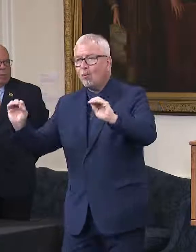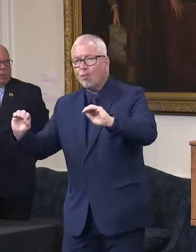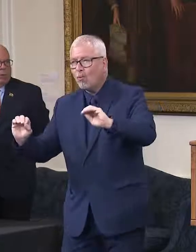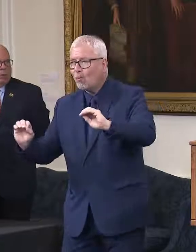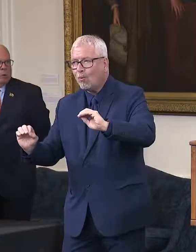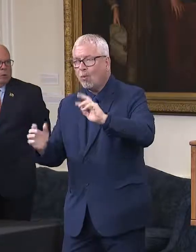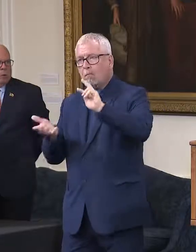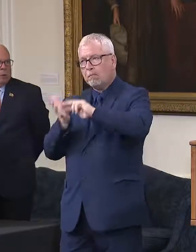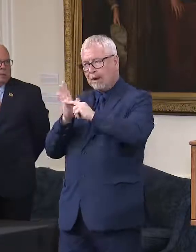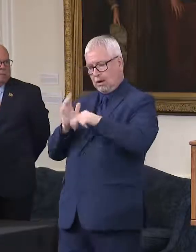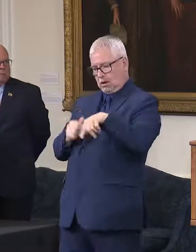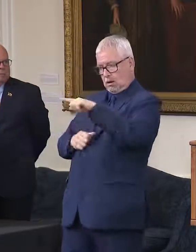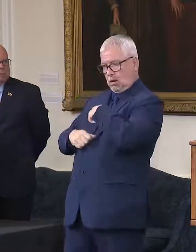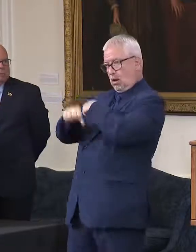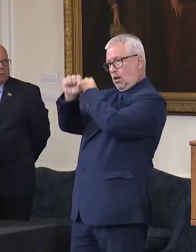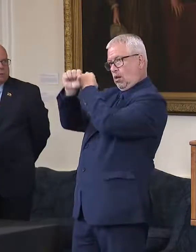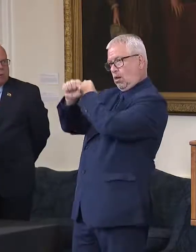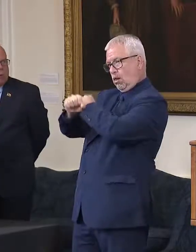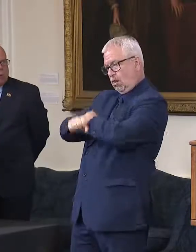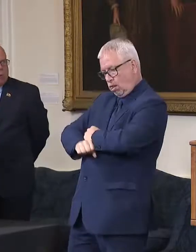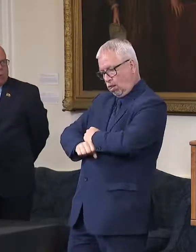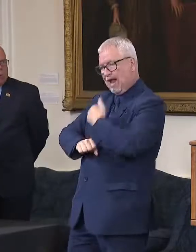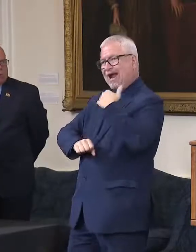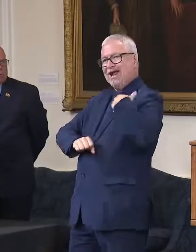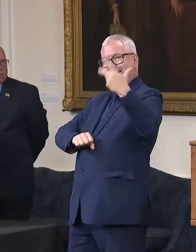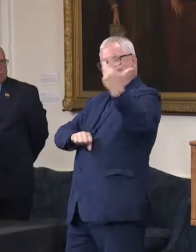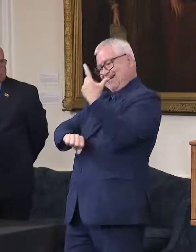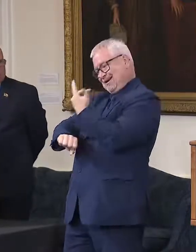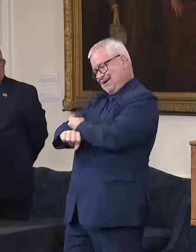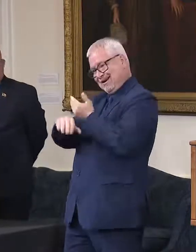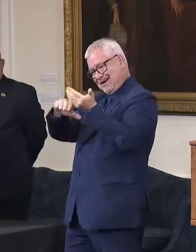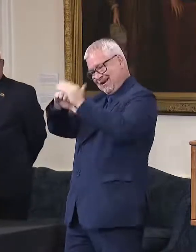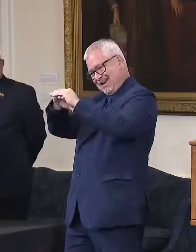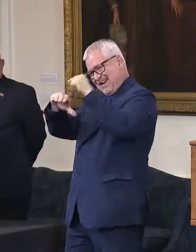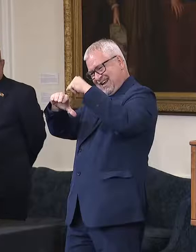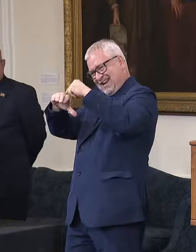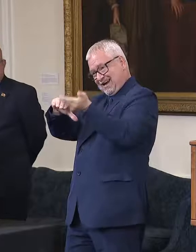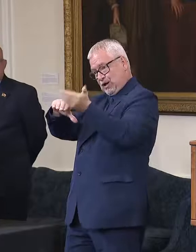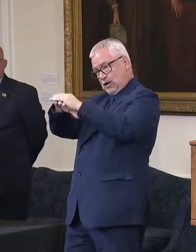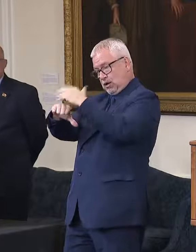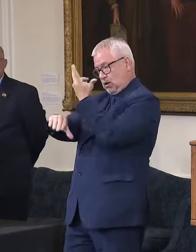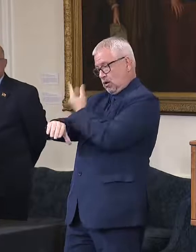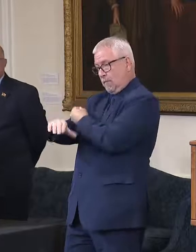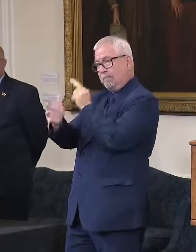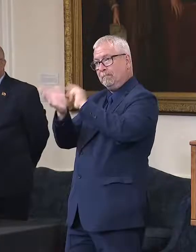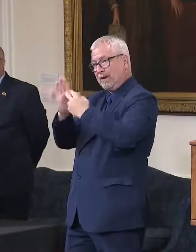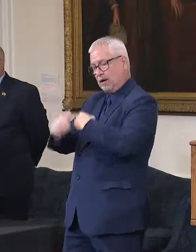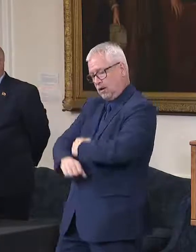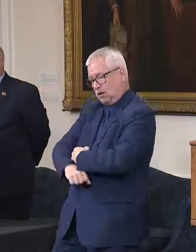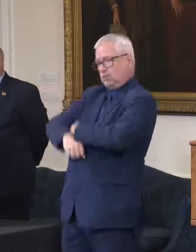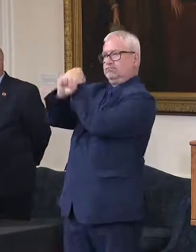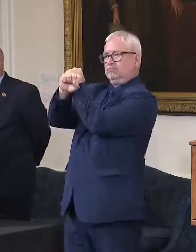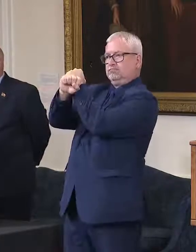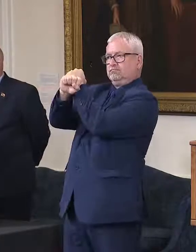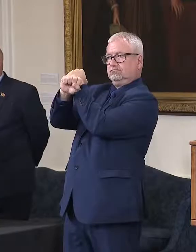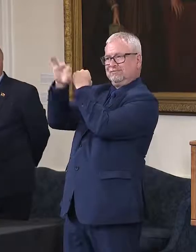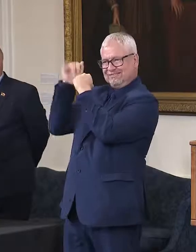it can and will help in maintaining your immunity. We continue to benefit from what